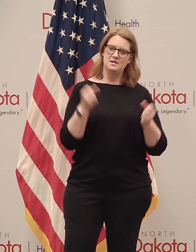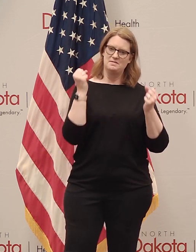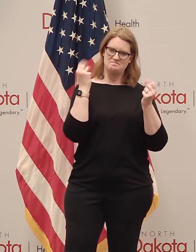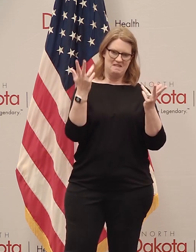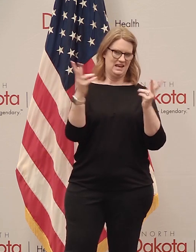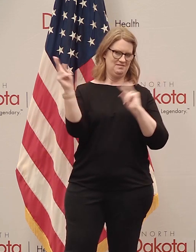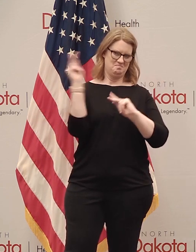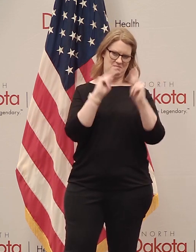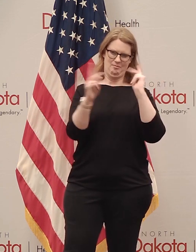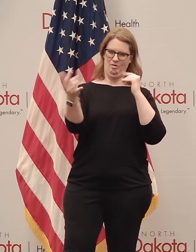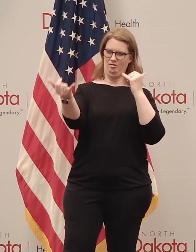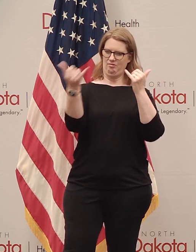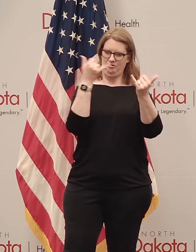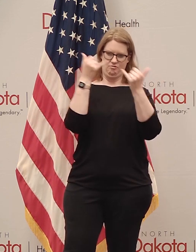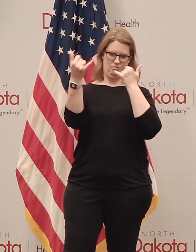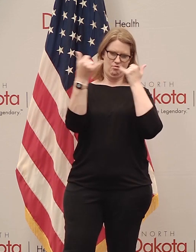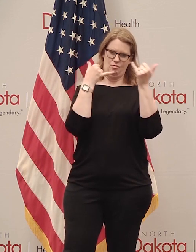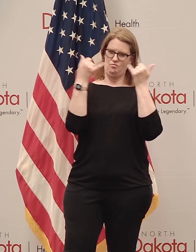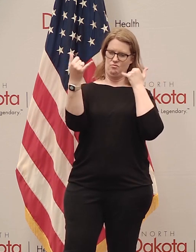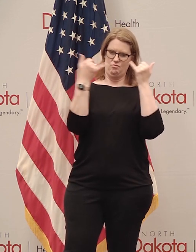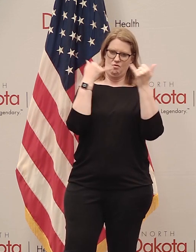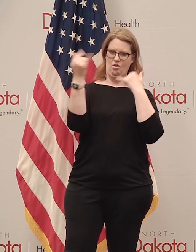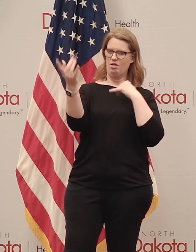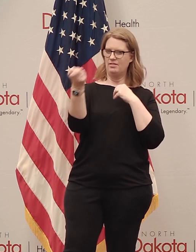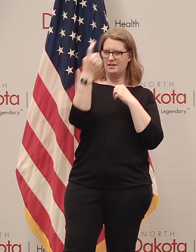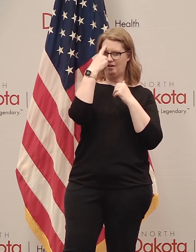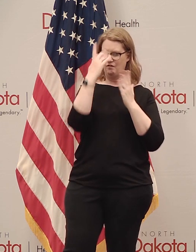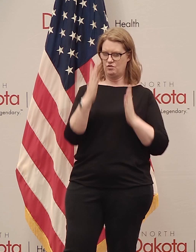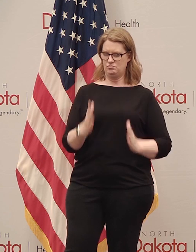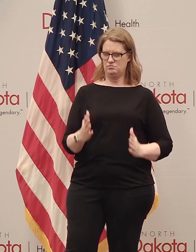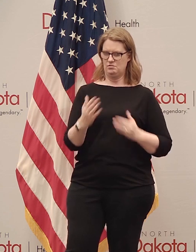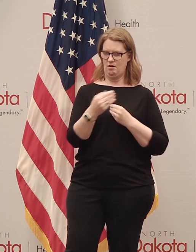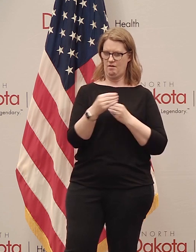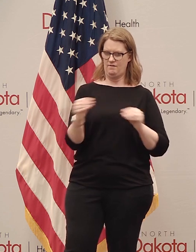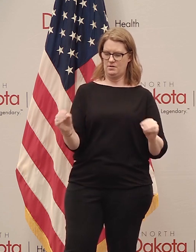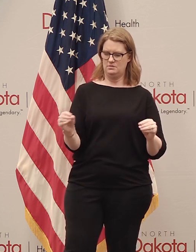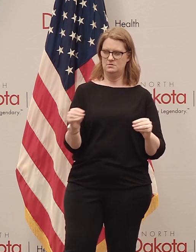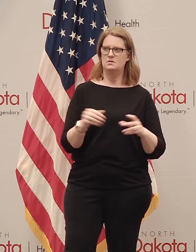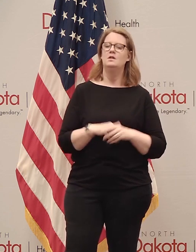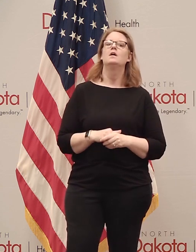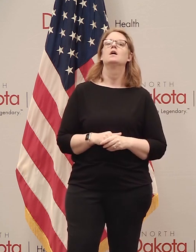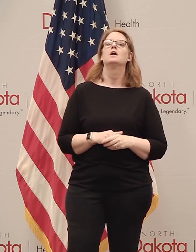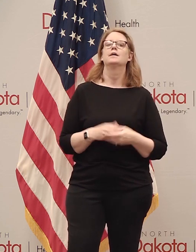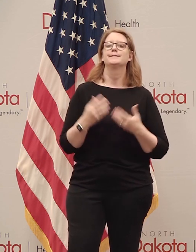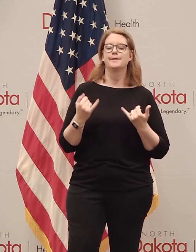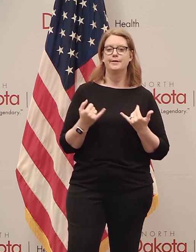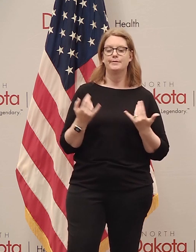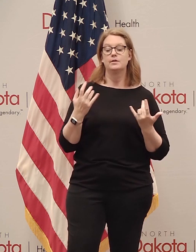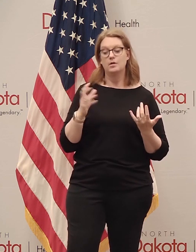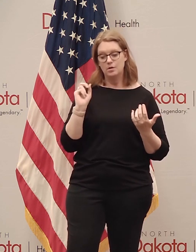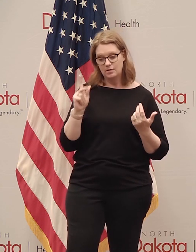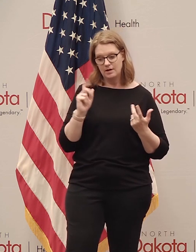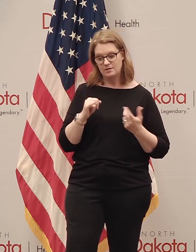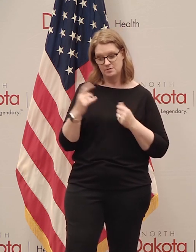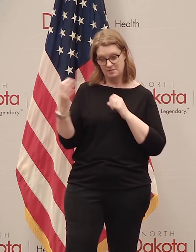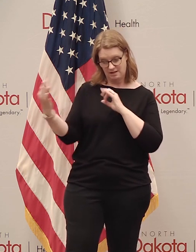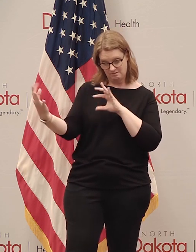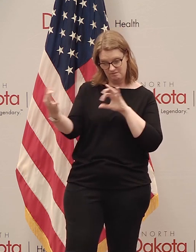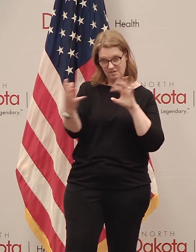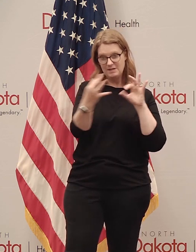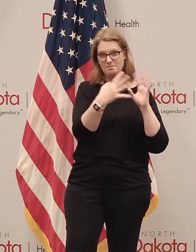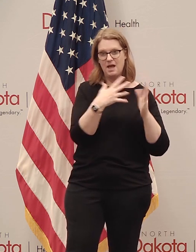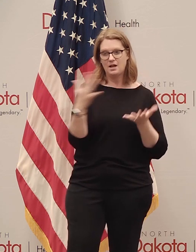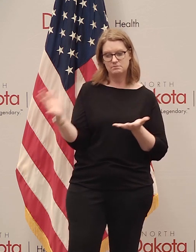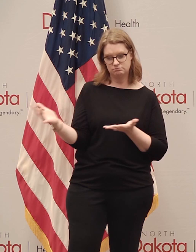from and we get lots of input from lots of different people, and as we sift through all that input, sometimes there's